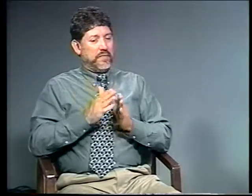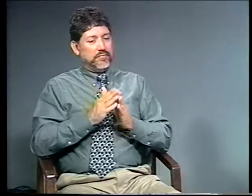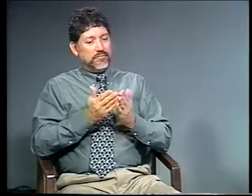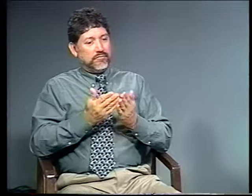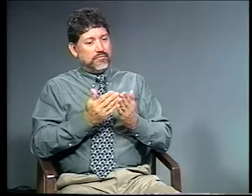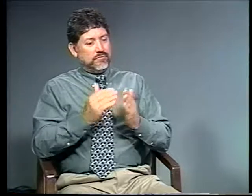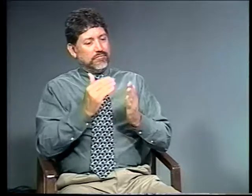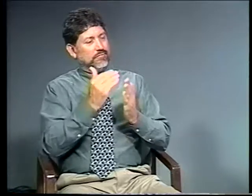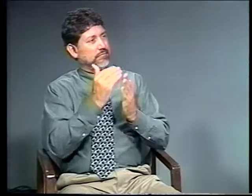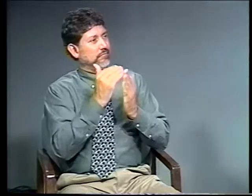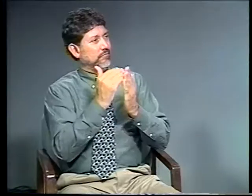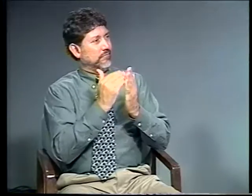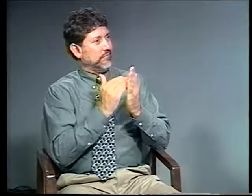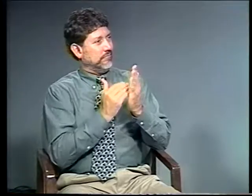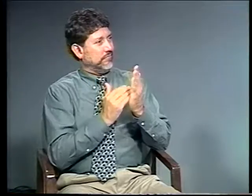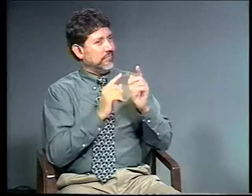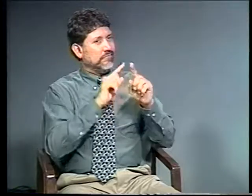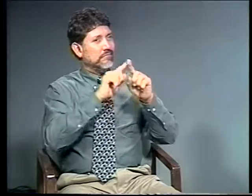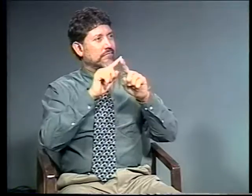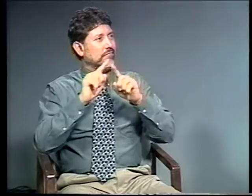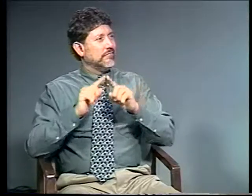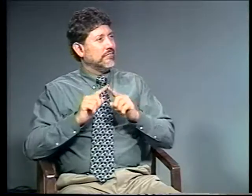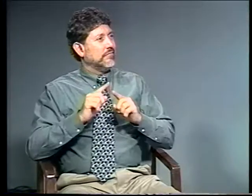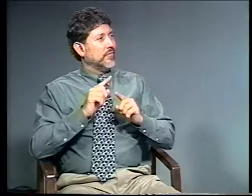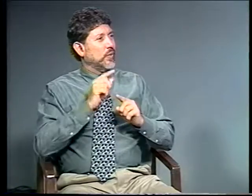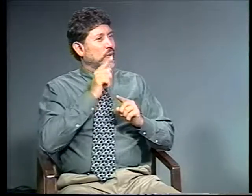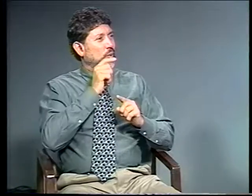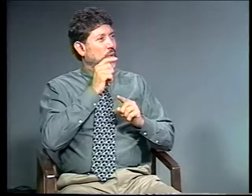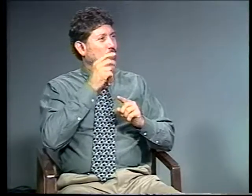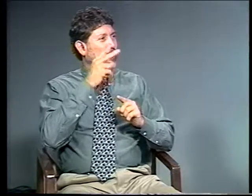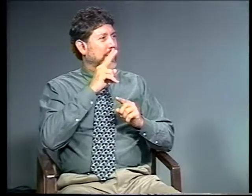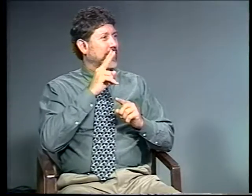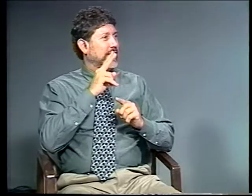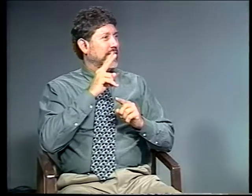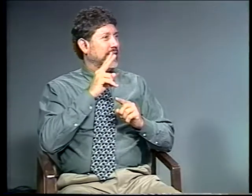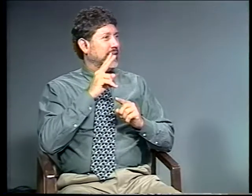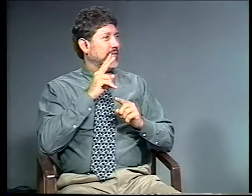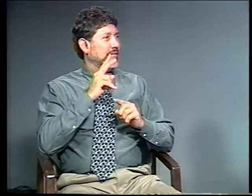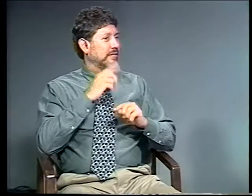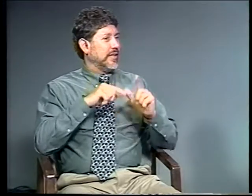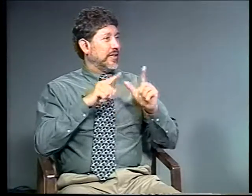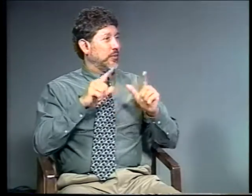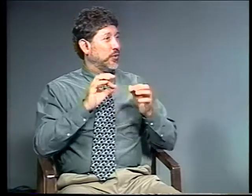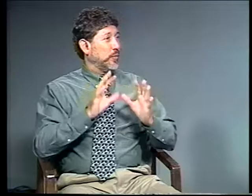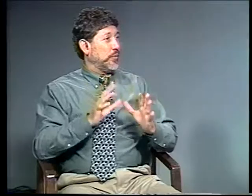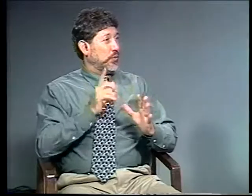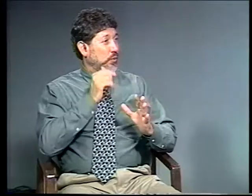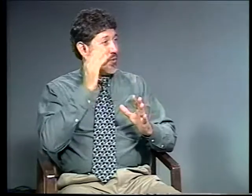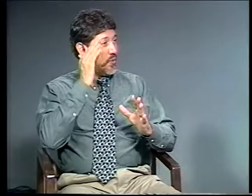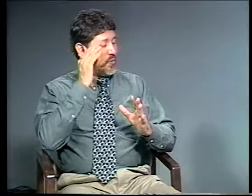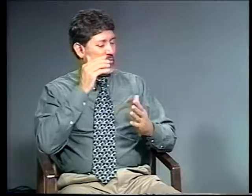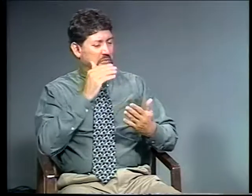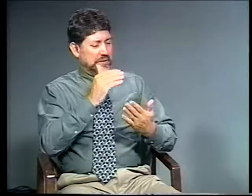Multicultural Interpreter Project is that we're going to have a directory of those who know Mexican Sign